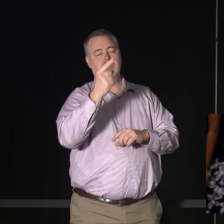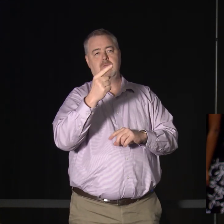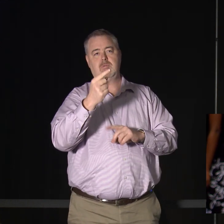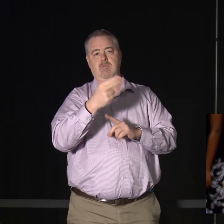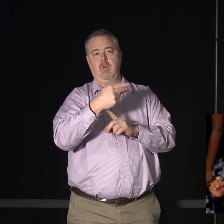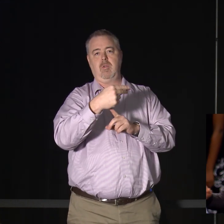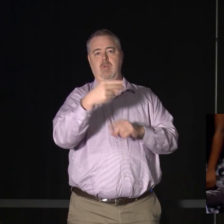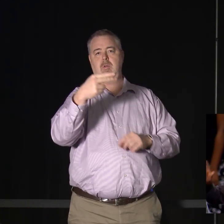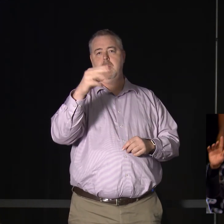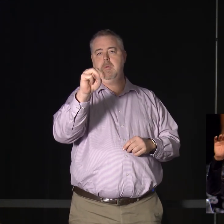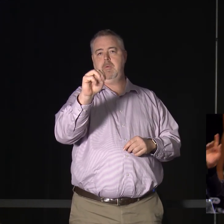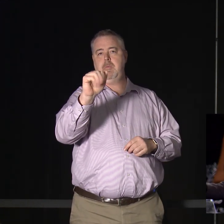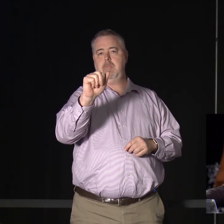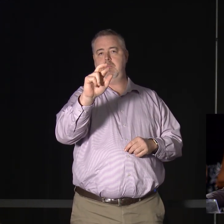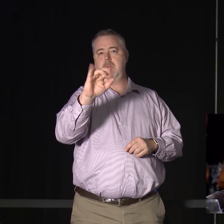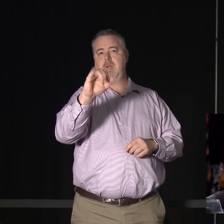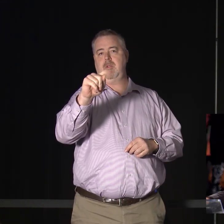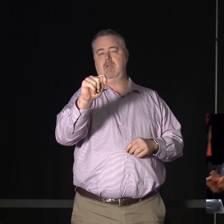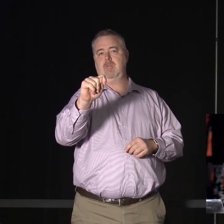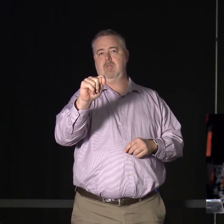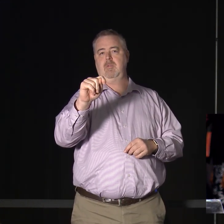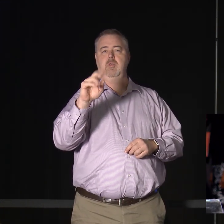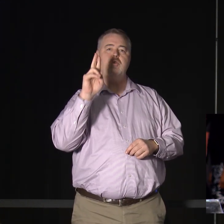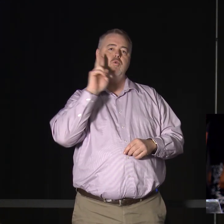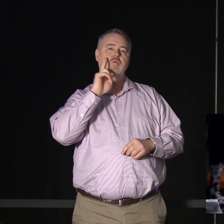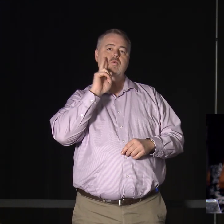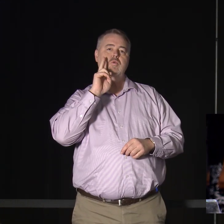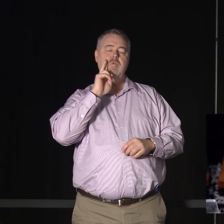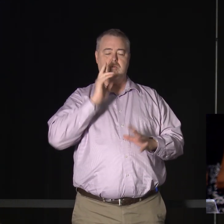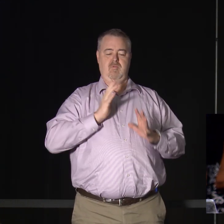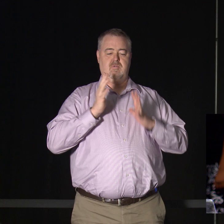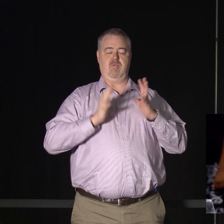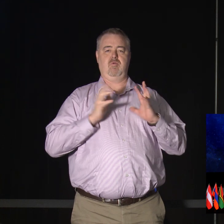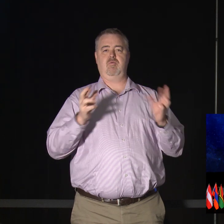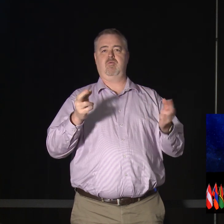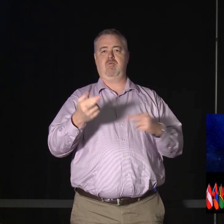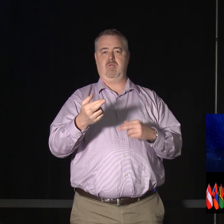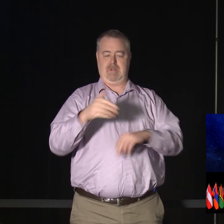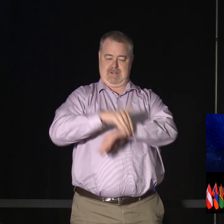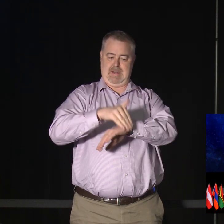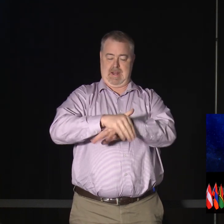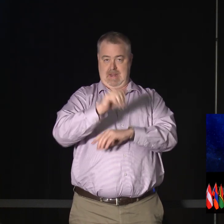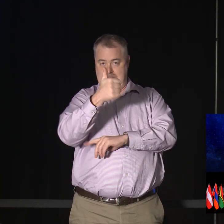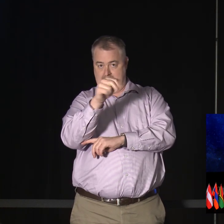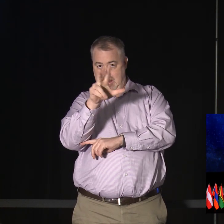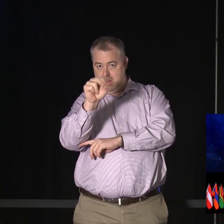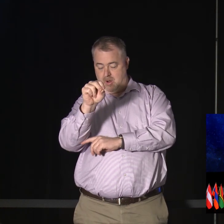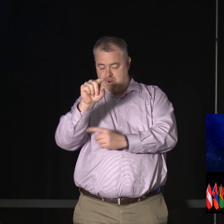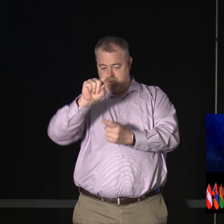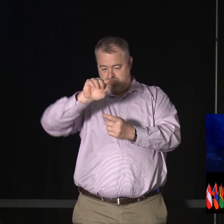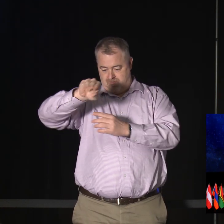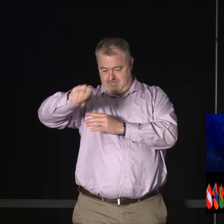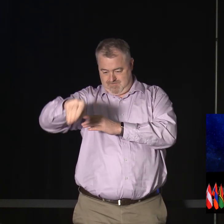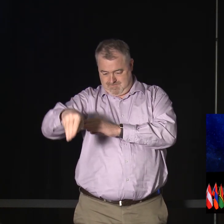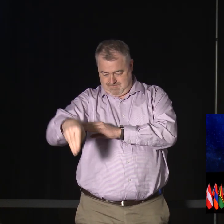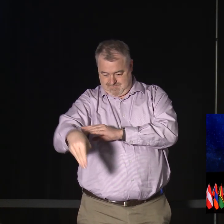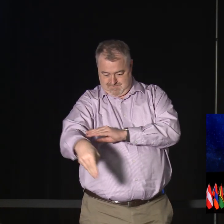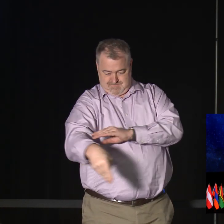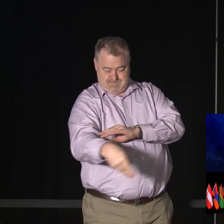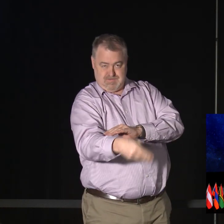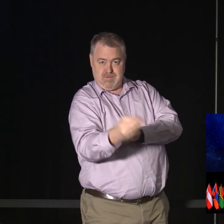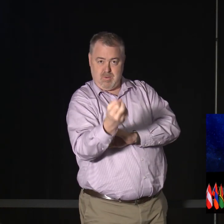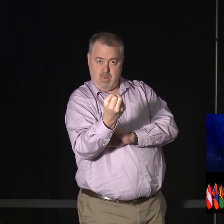Houston ballroom. Again, tonight, 10:30 to 12:30 in the morning, there will be a prayer